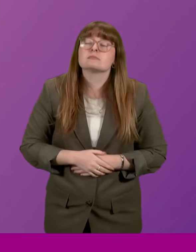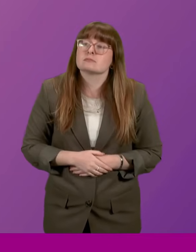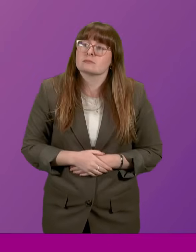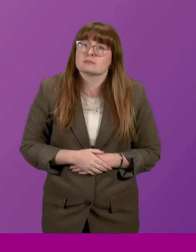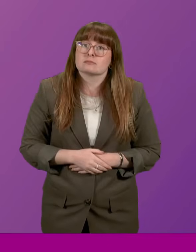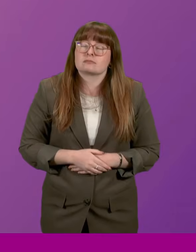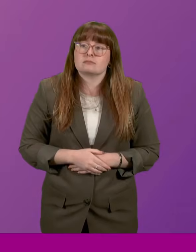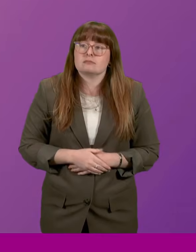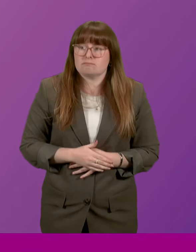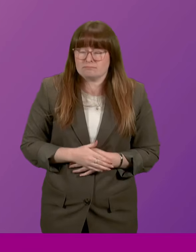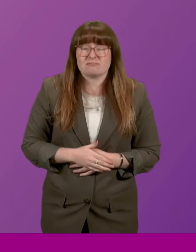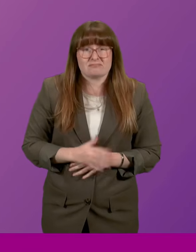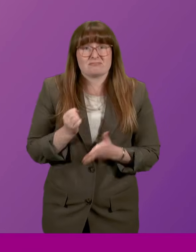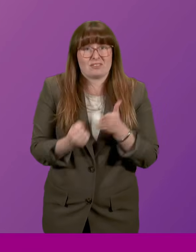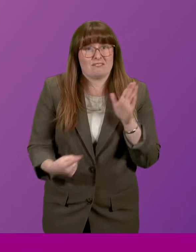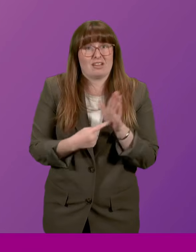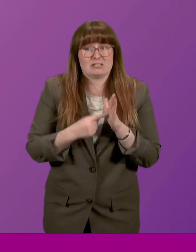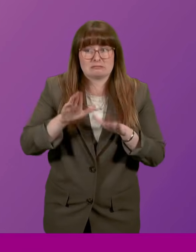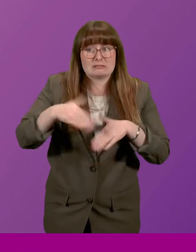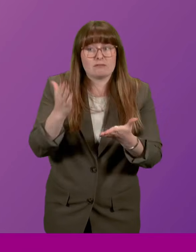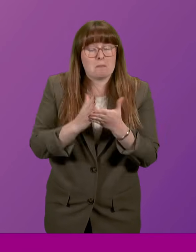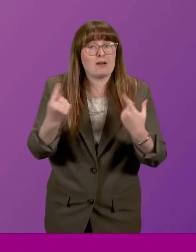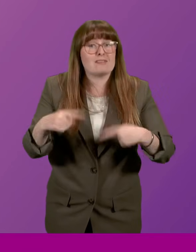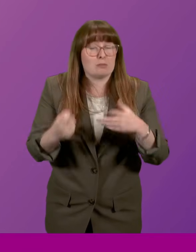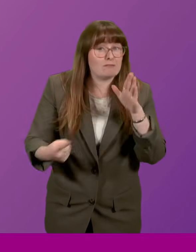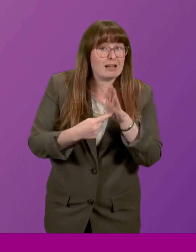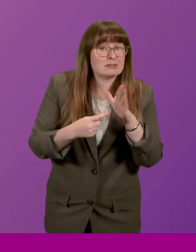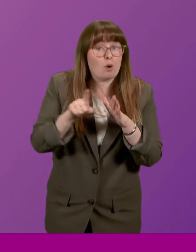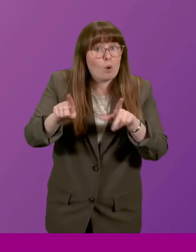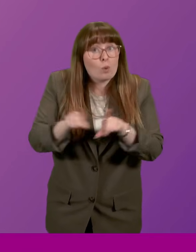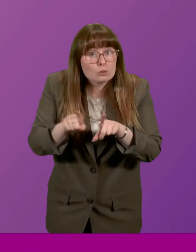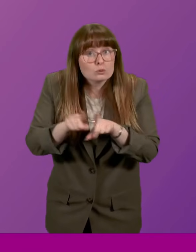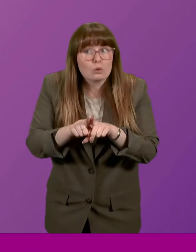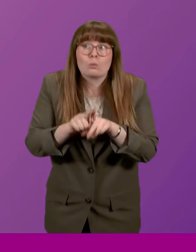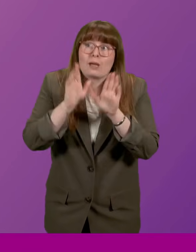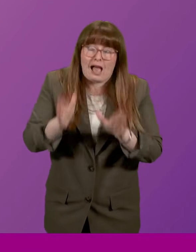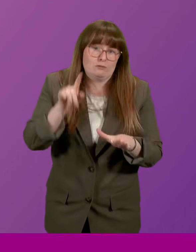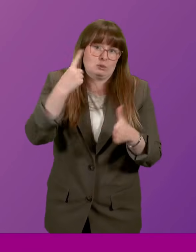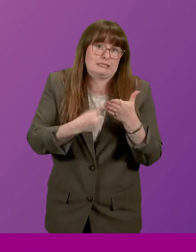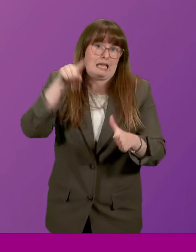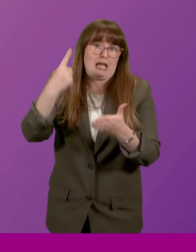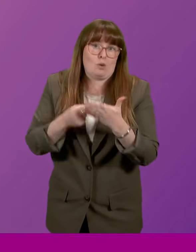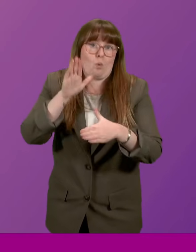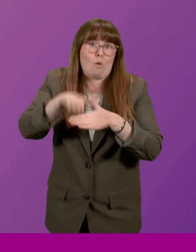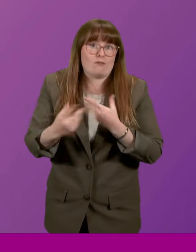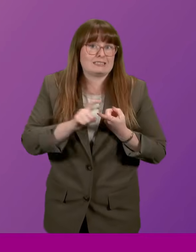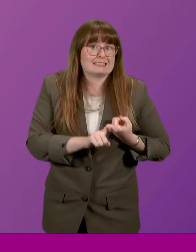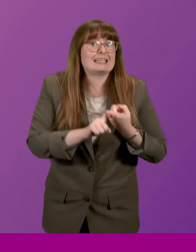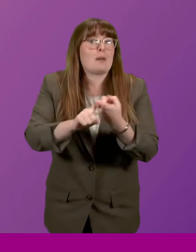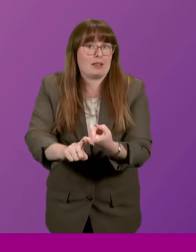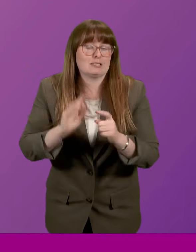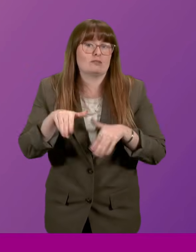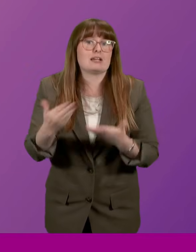Well, it's vital these services are available, but fundamentally we have got to take decisions about the sustainability